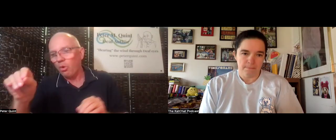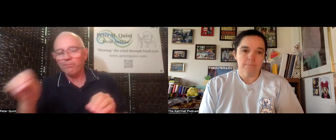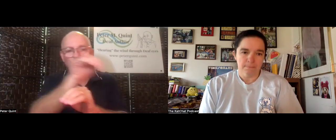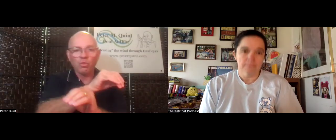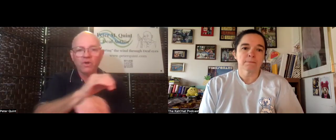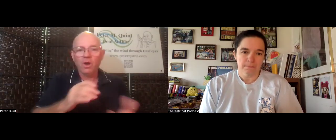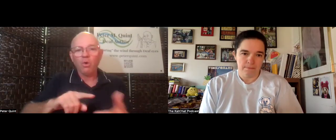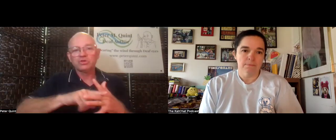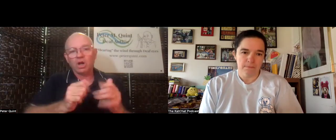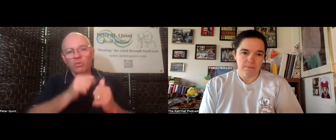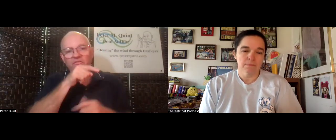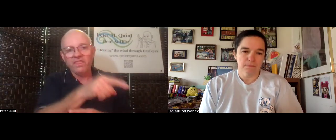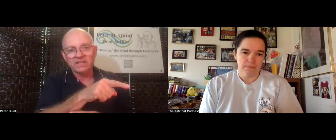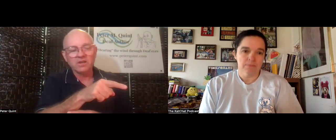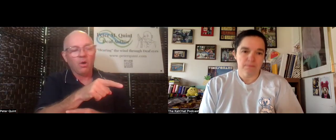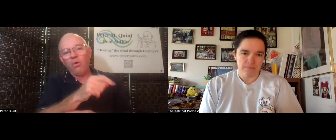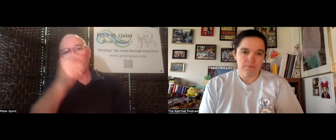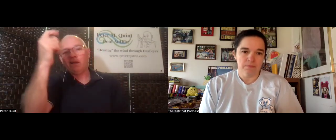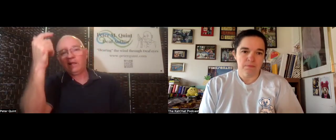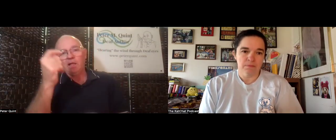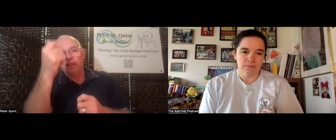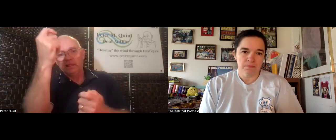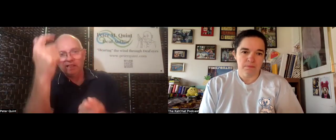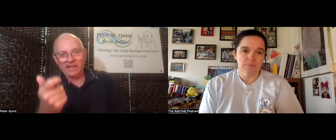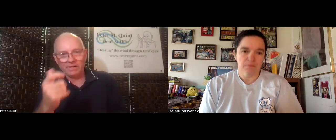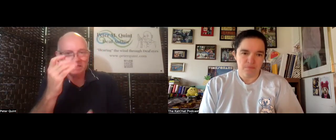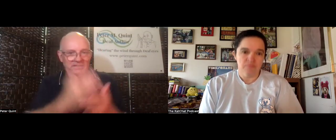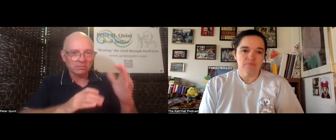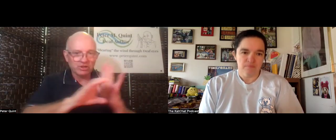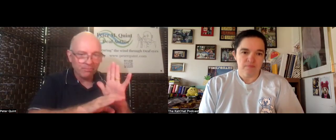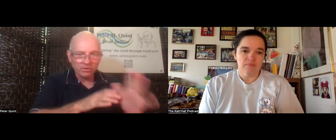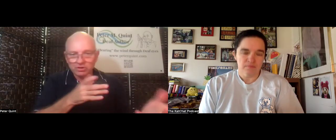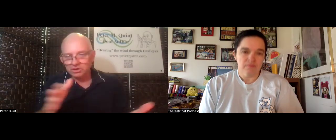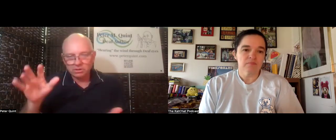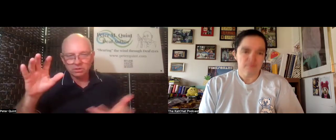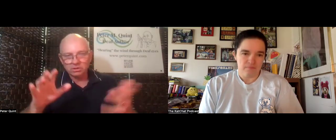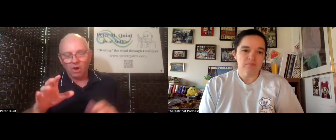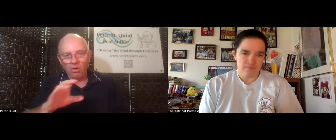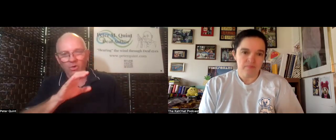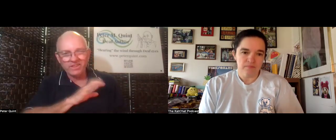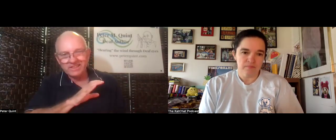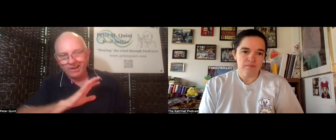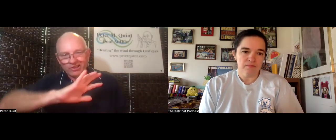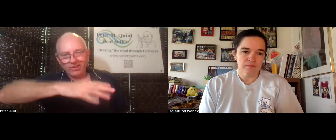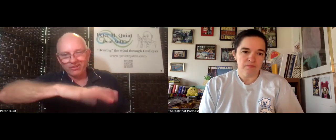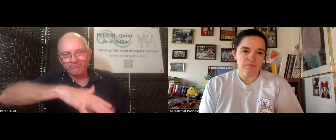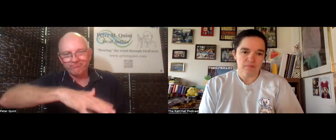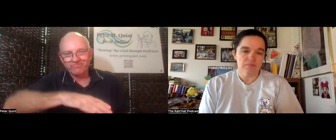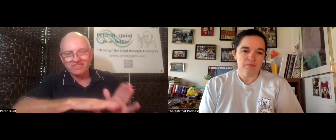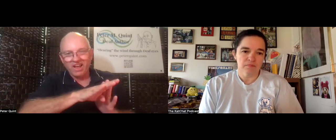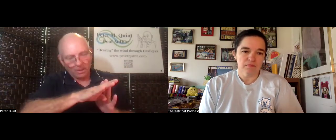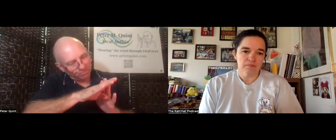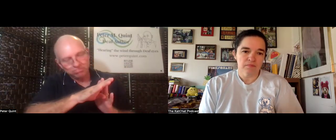later. Start with this. Eliminate some chapters. This